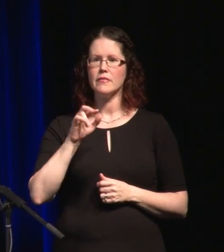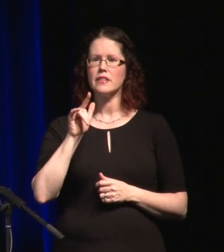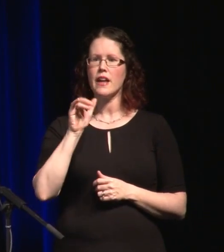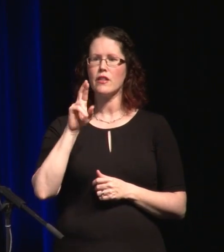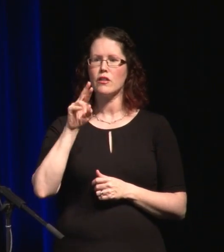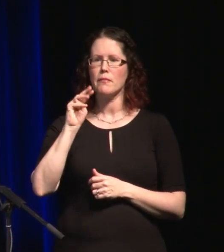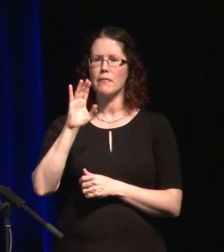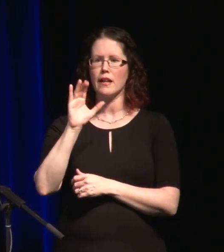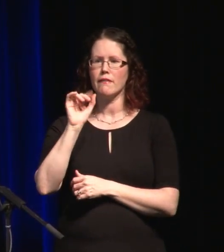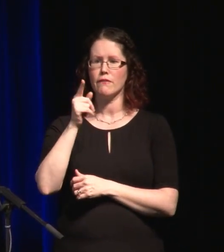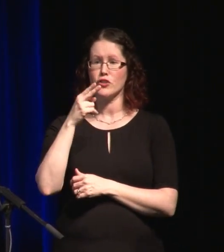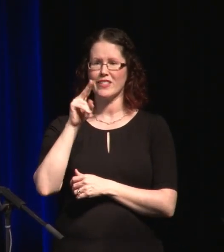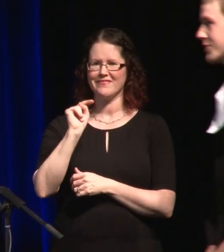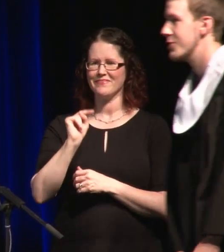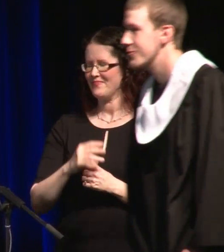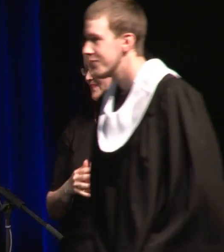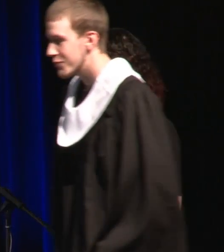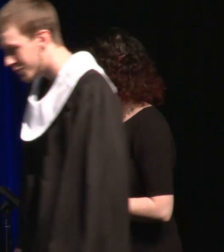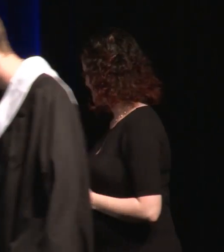Tyler McPherson.